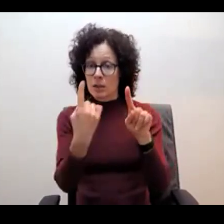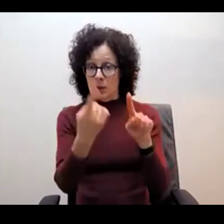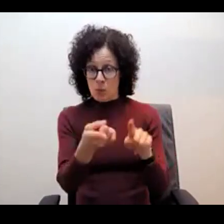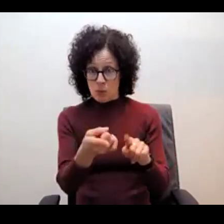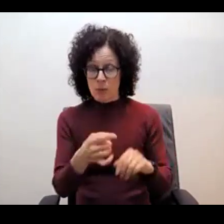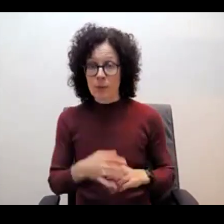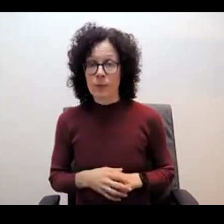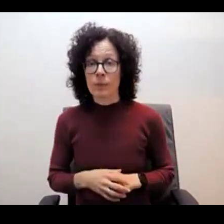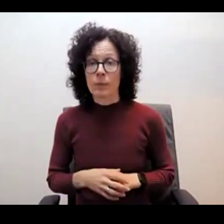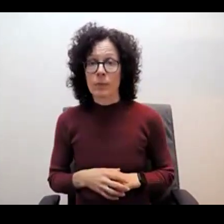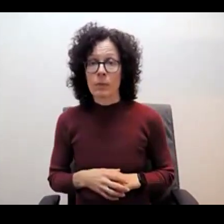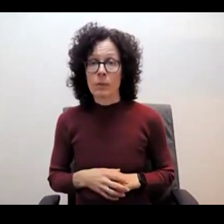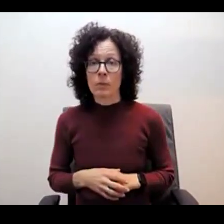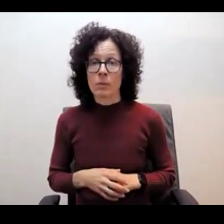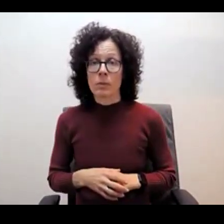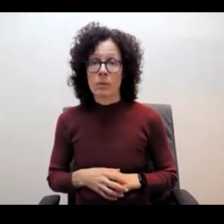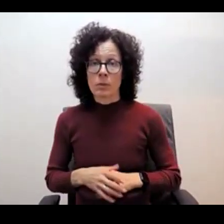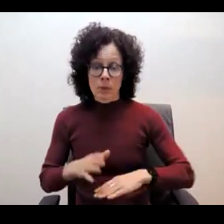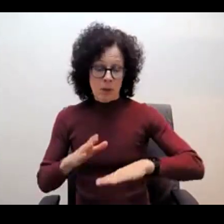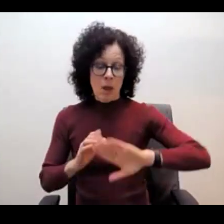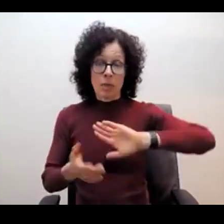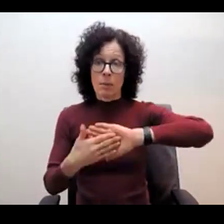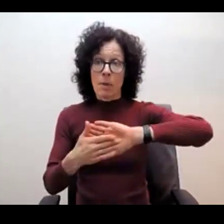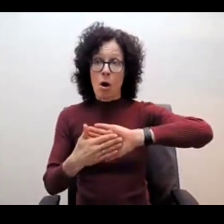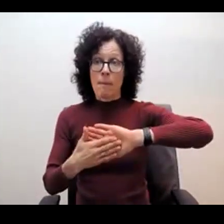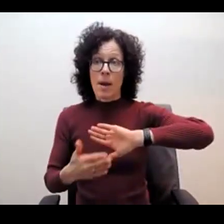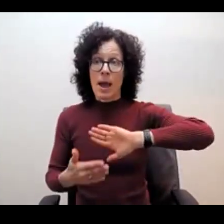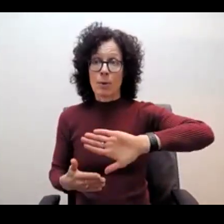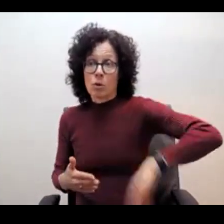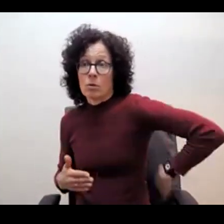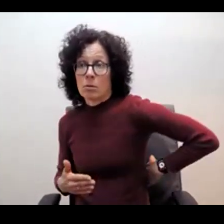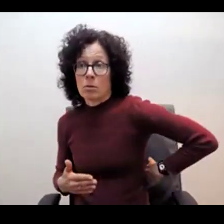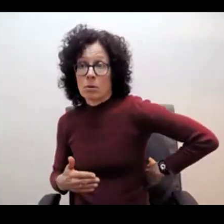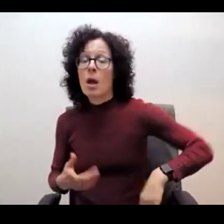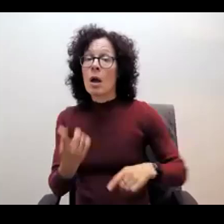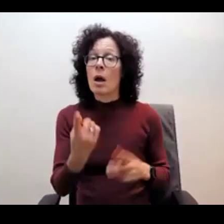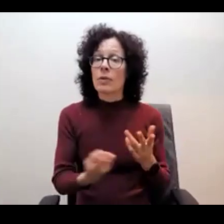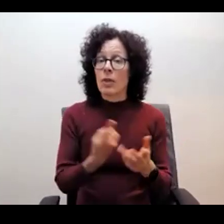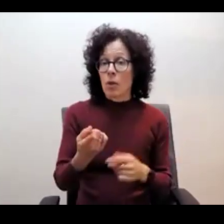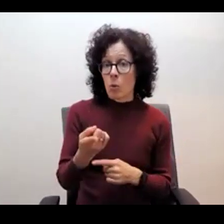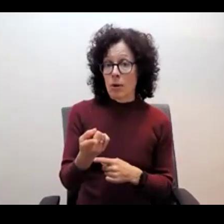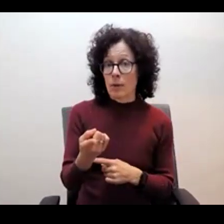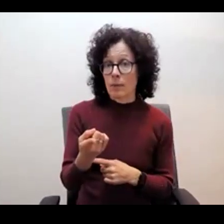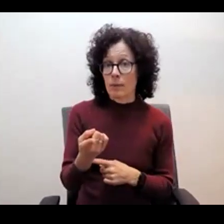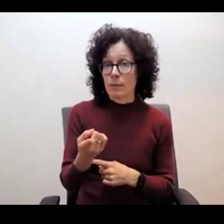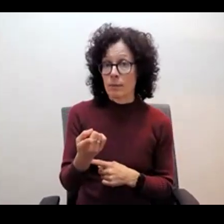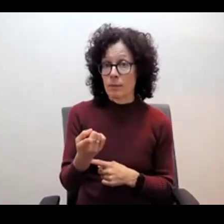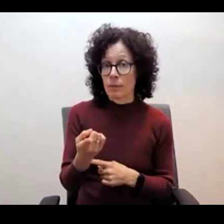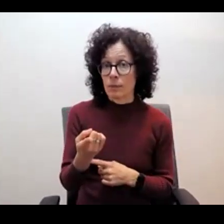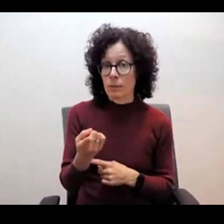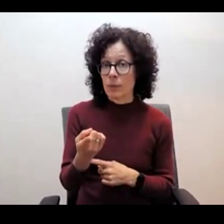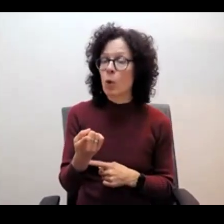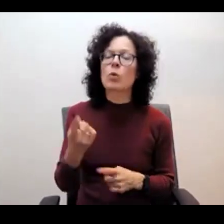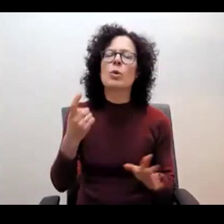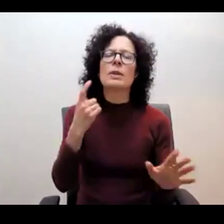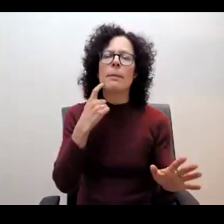back with the palm facing out. And the other hand, let's do the simple